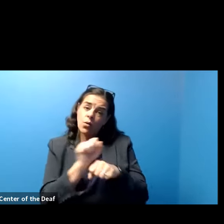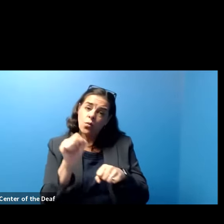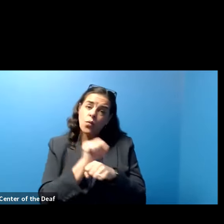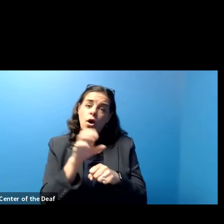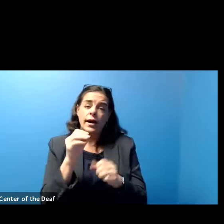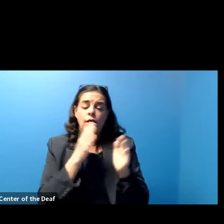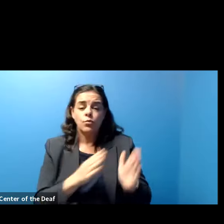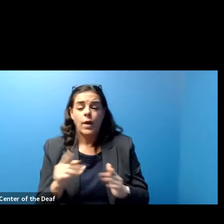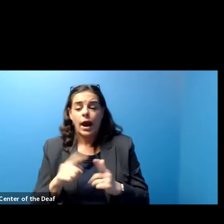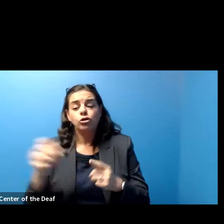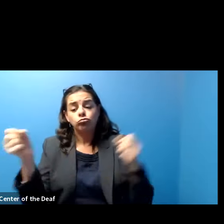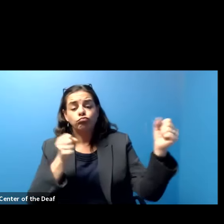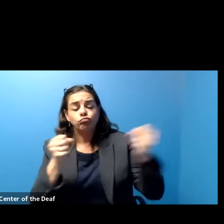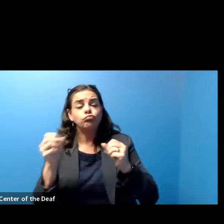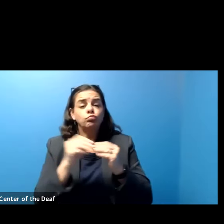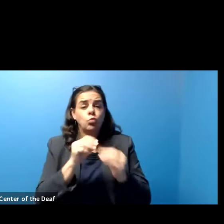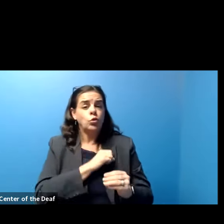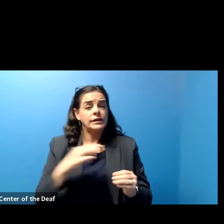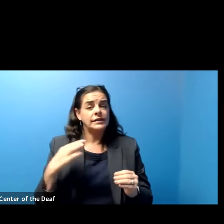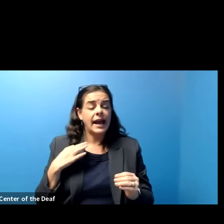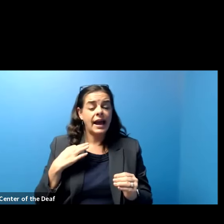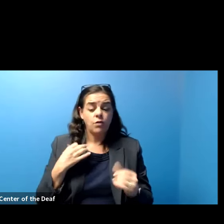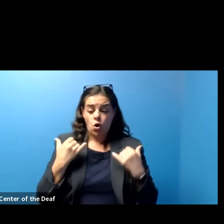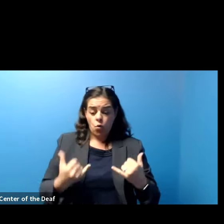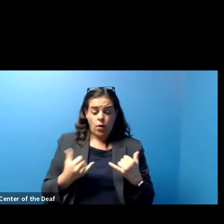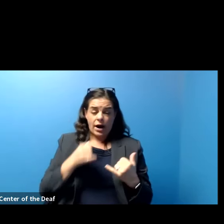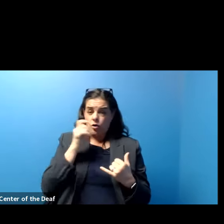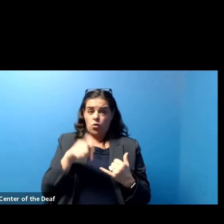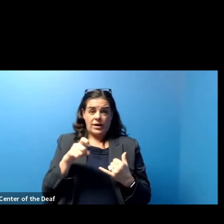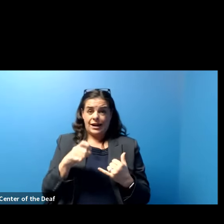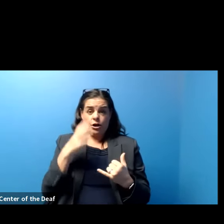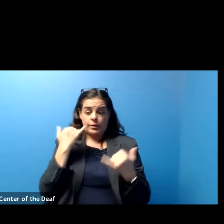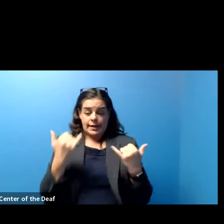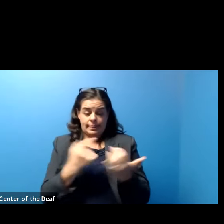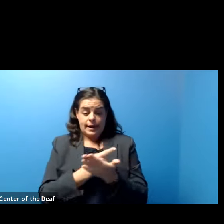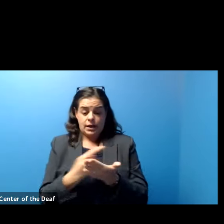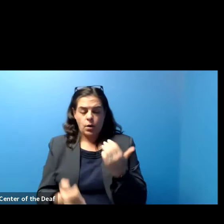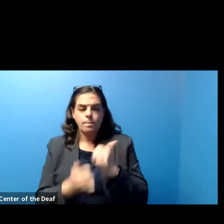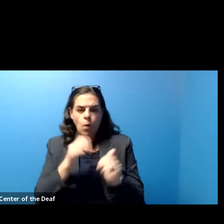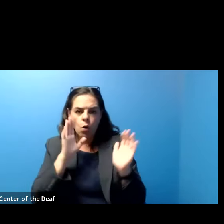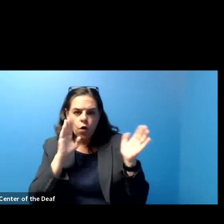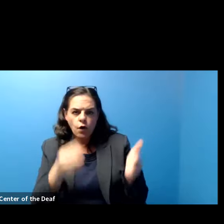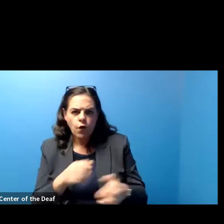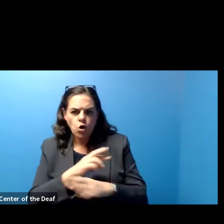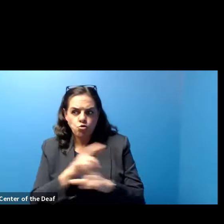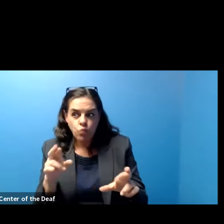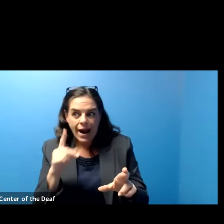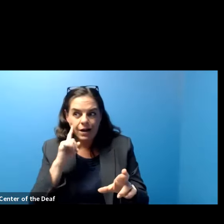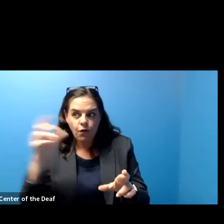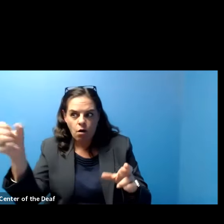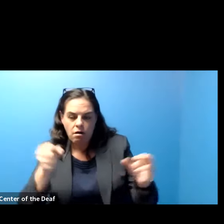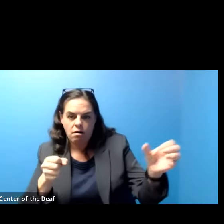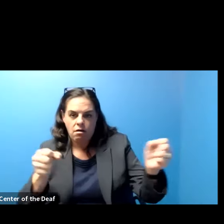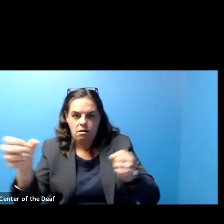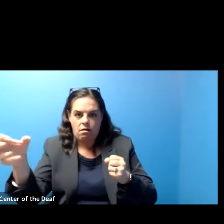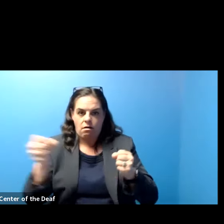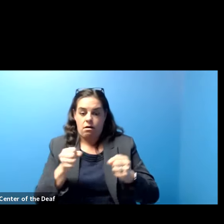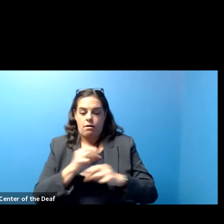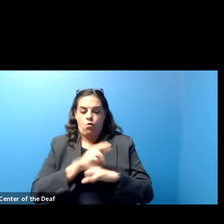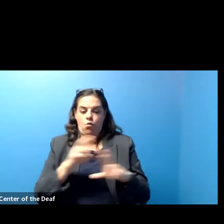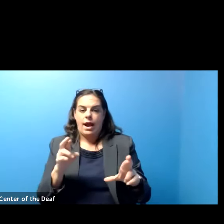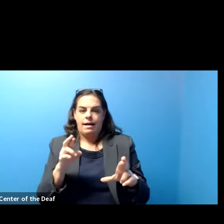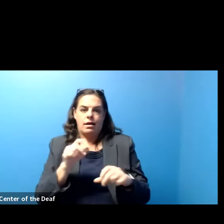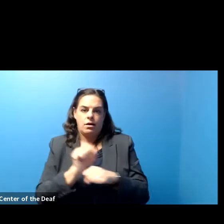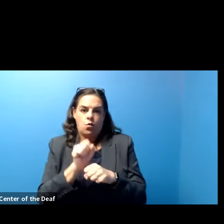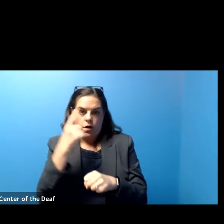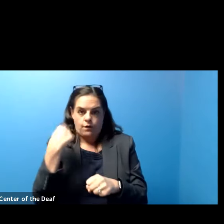bring in additional staff. We haven't had to right now. This week has been mostly focused on preparing to bring them in and have them available for us